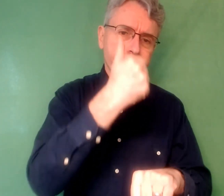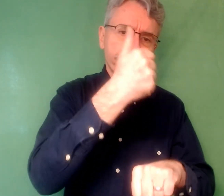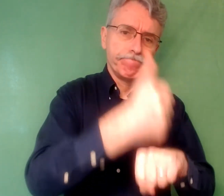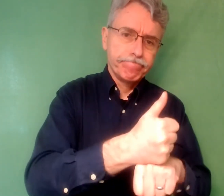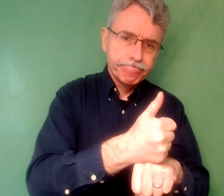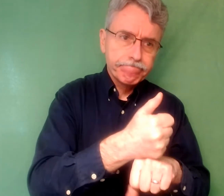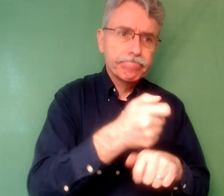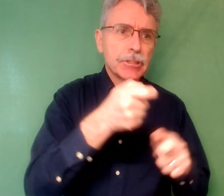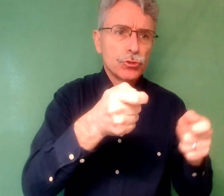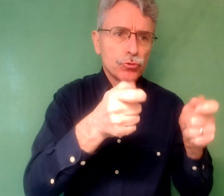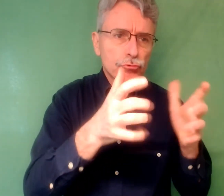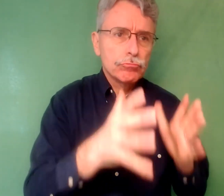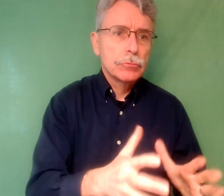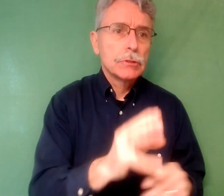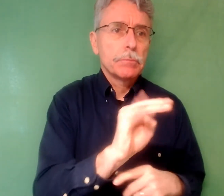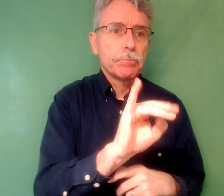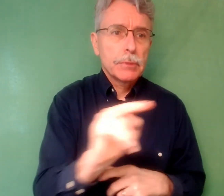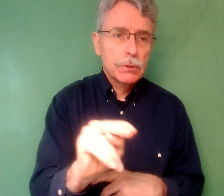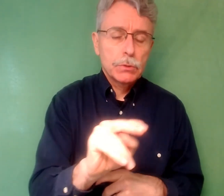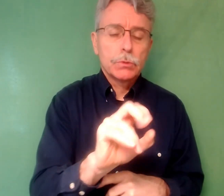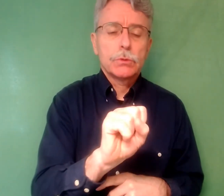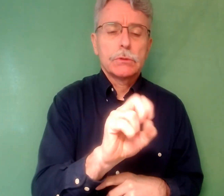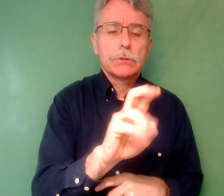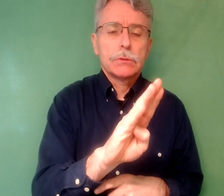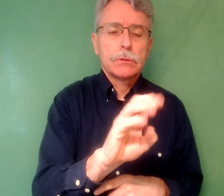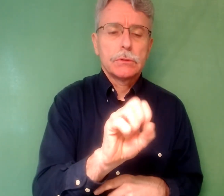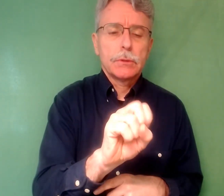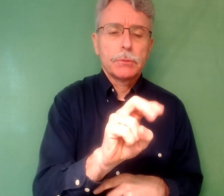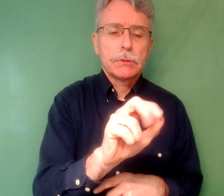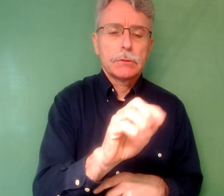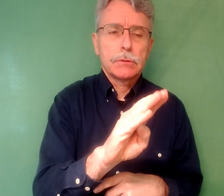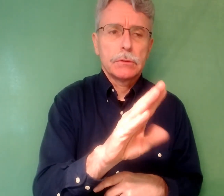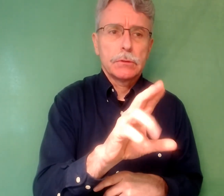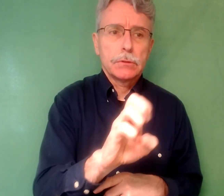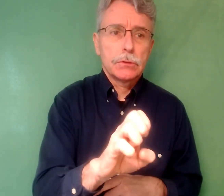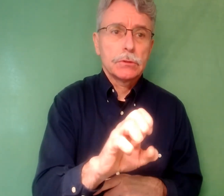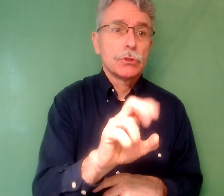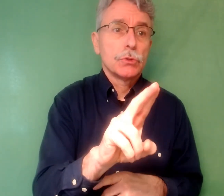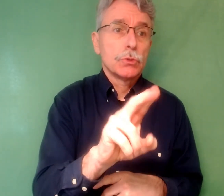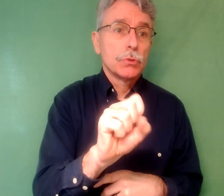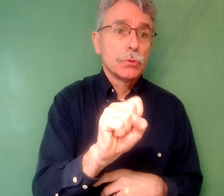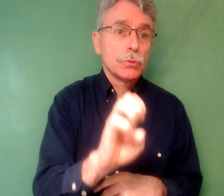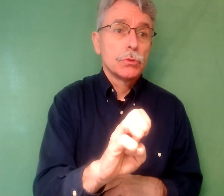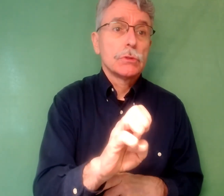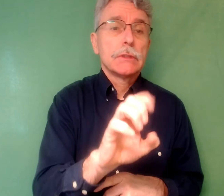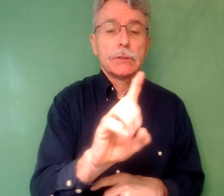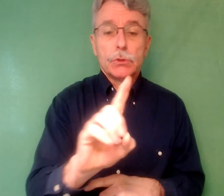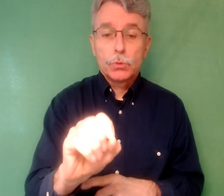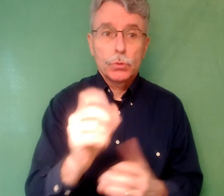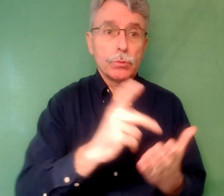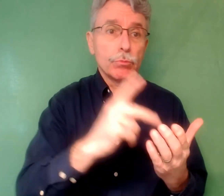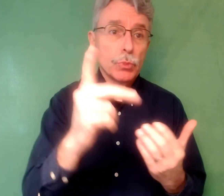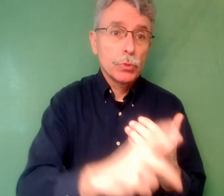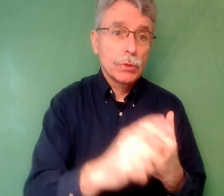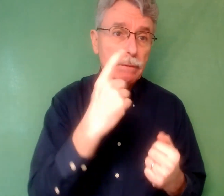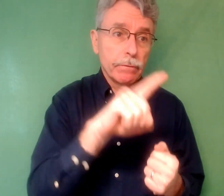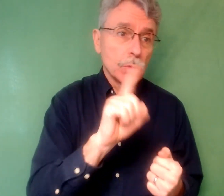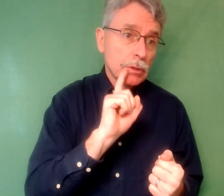Wright State University, focusing on the validation of mental health, substance abuse, and career-related screening